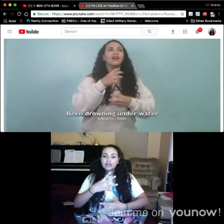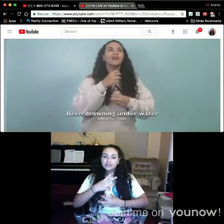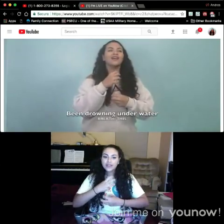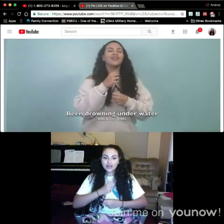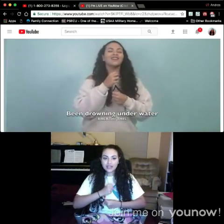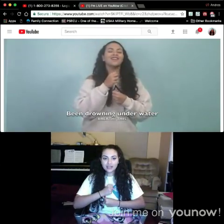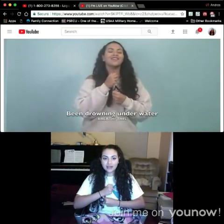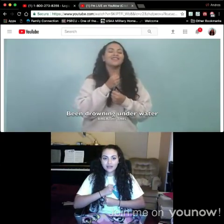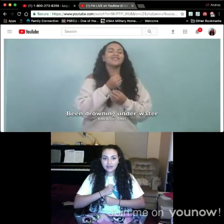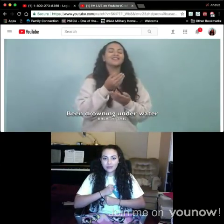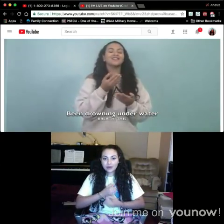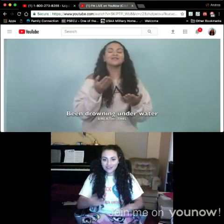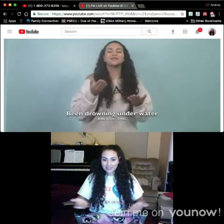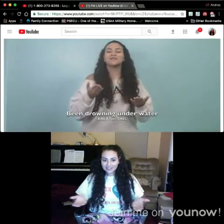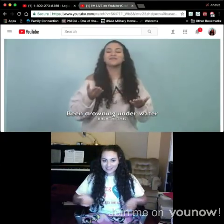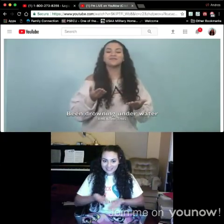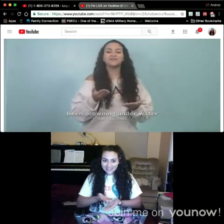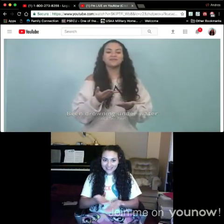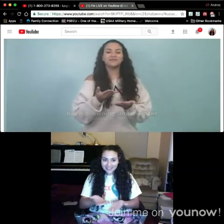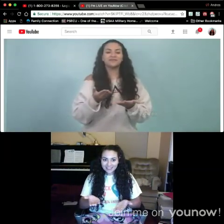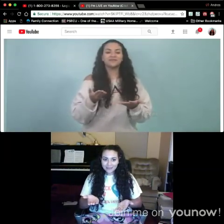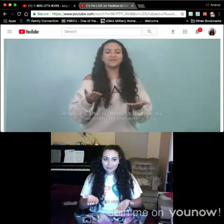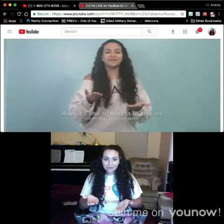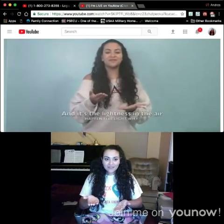been drowning underwater.